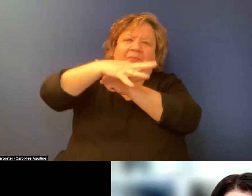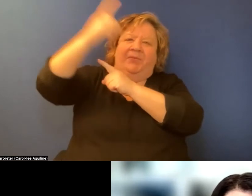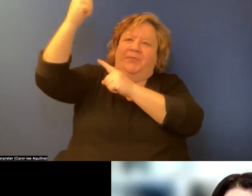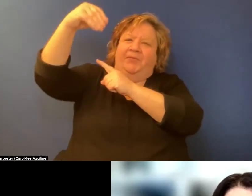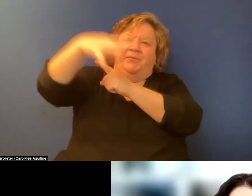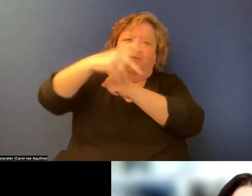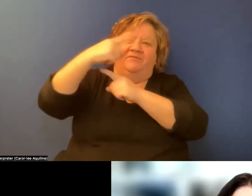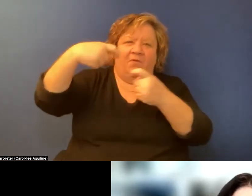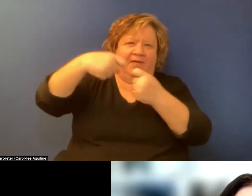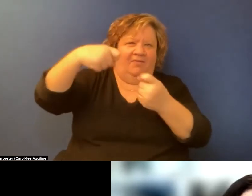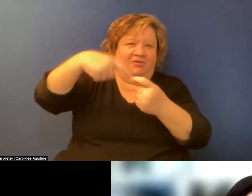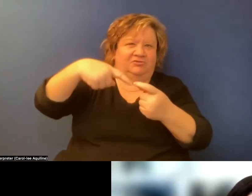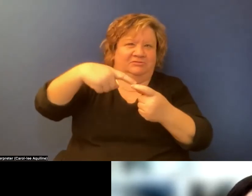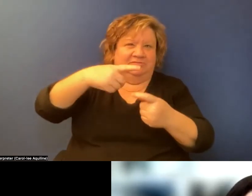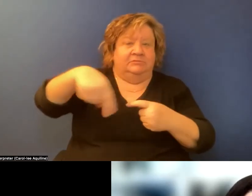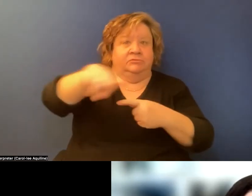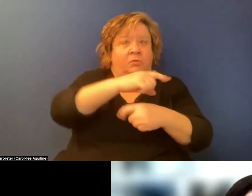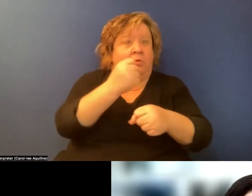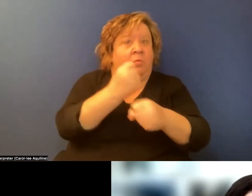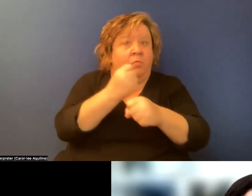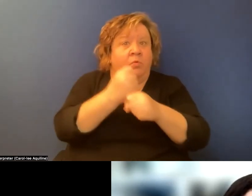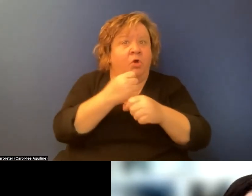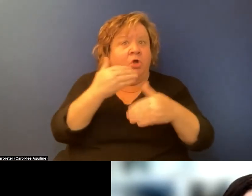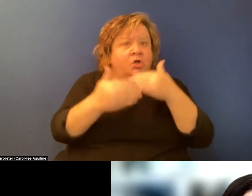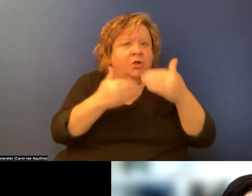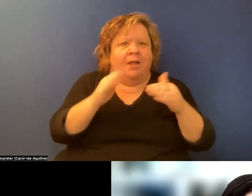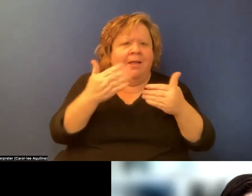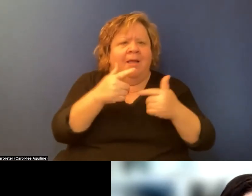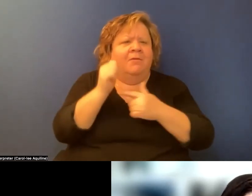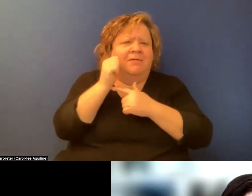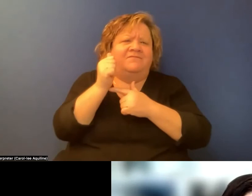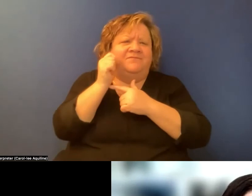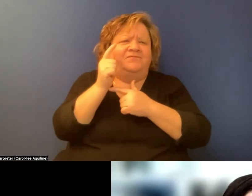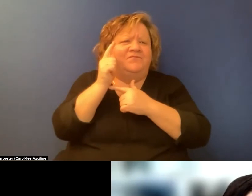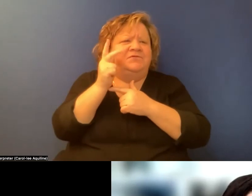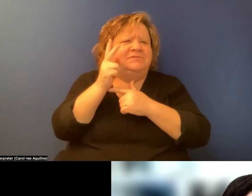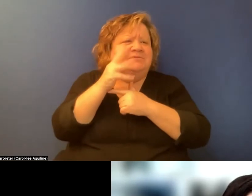so important, and will contribute to increased food security on the island.